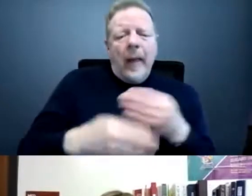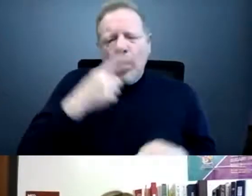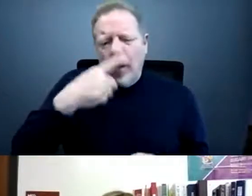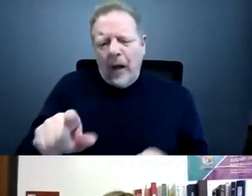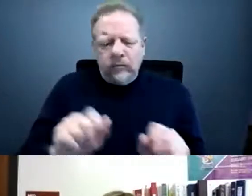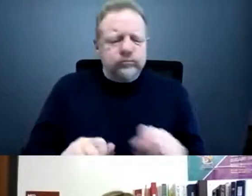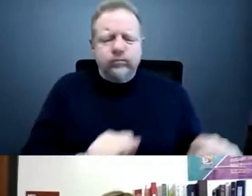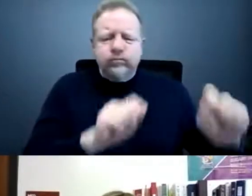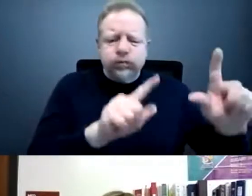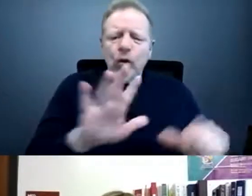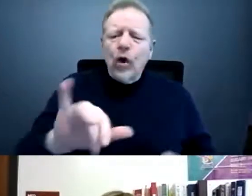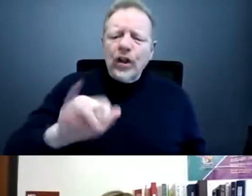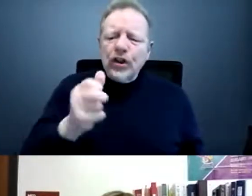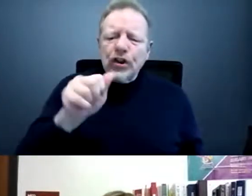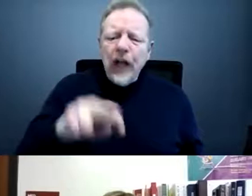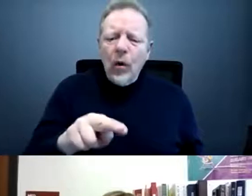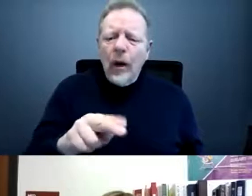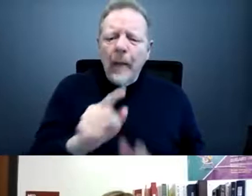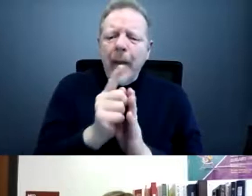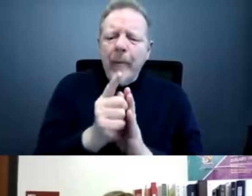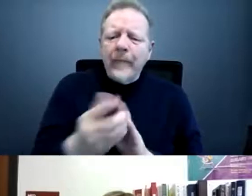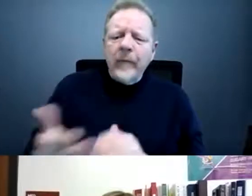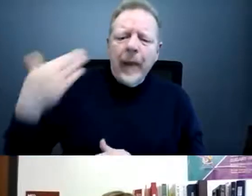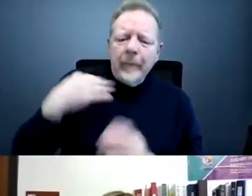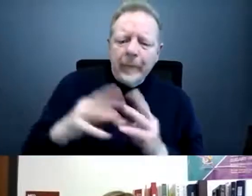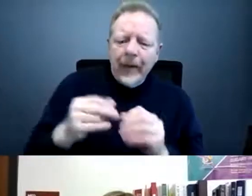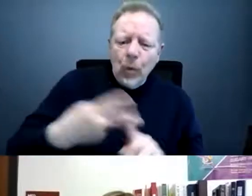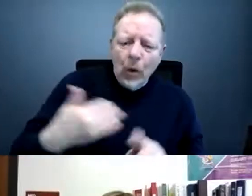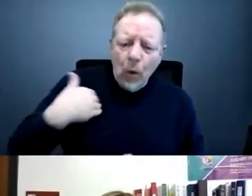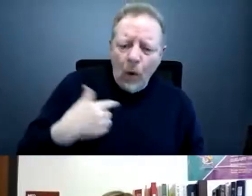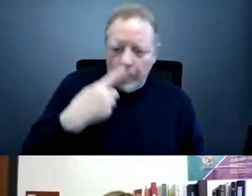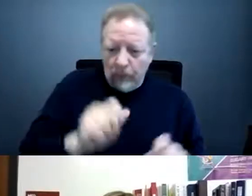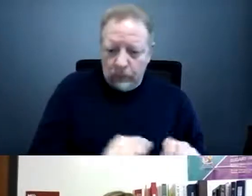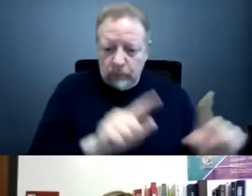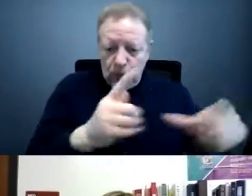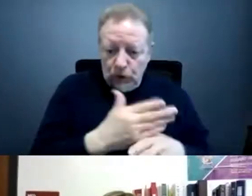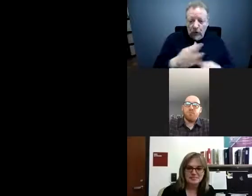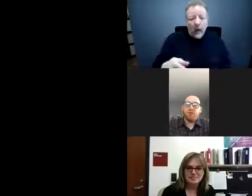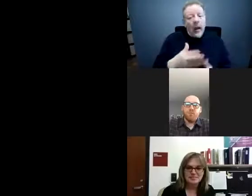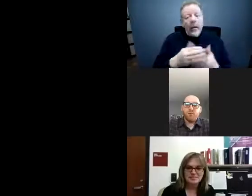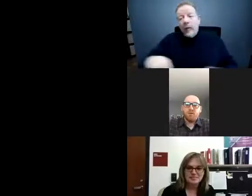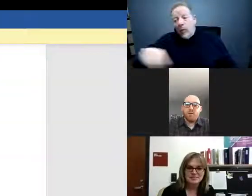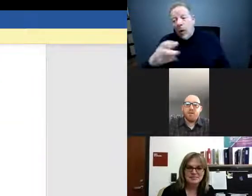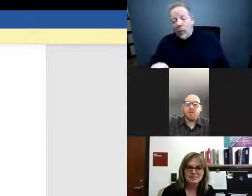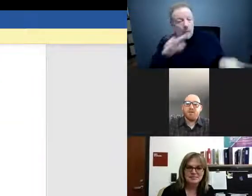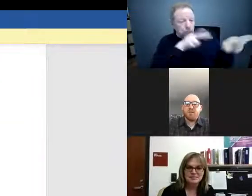the January 12th meeting minute. And for those of you who want to read it over quickly and see if there's